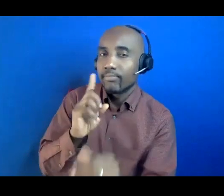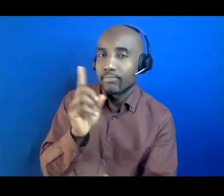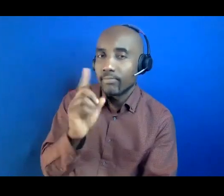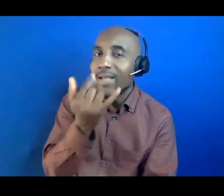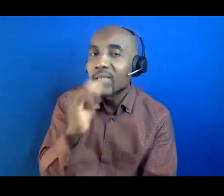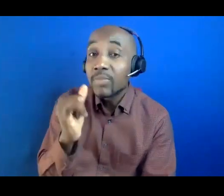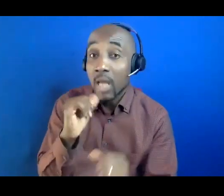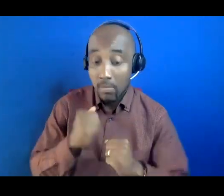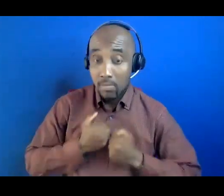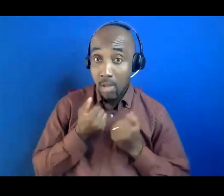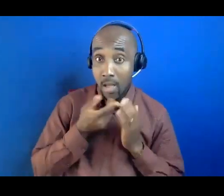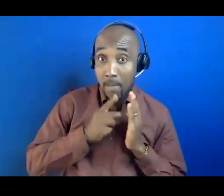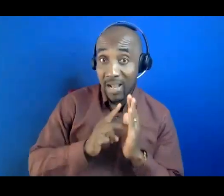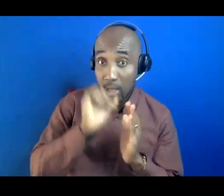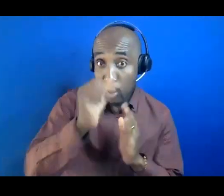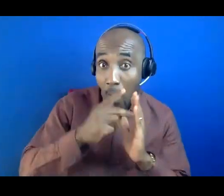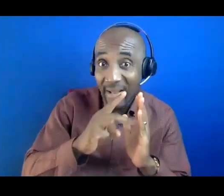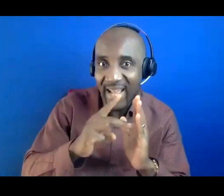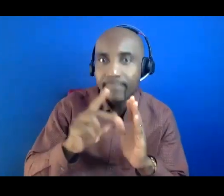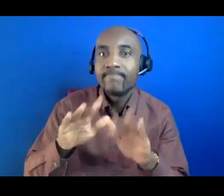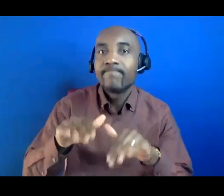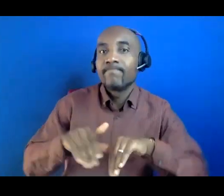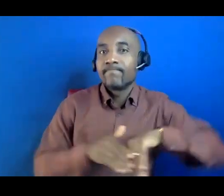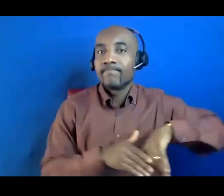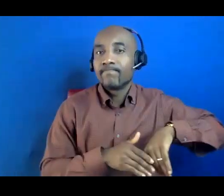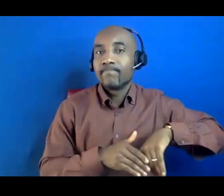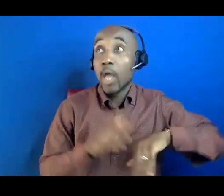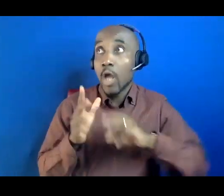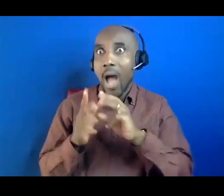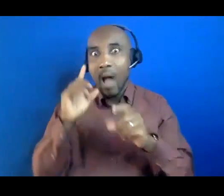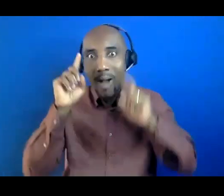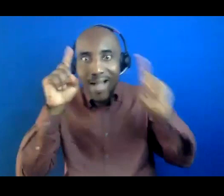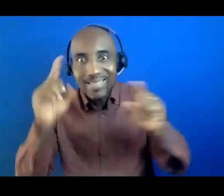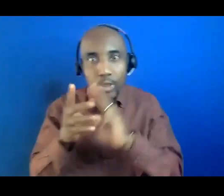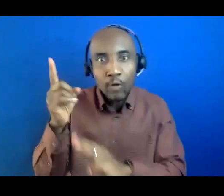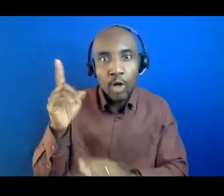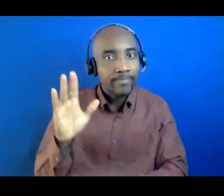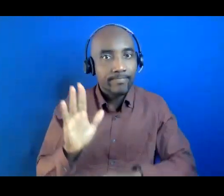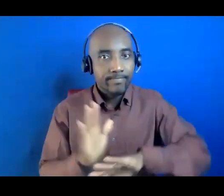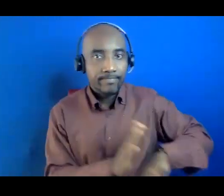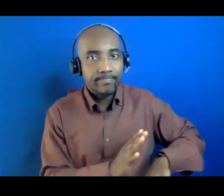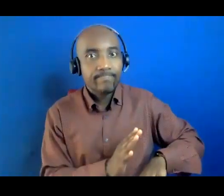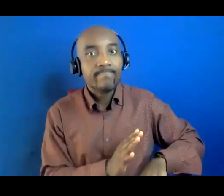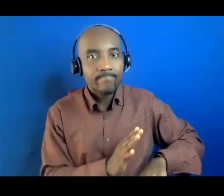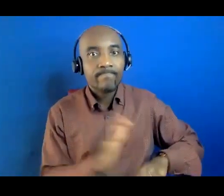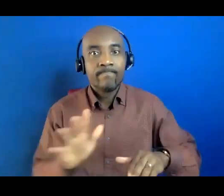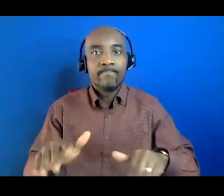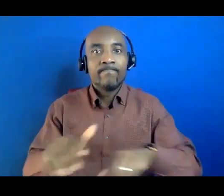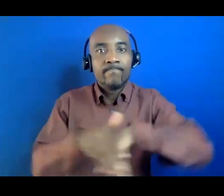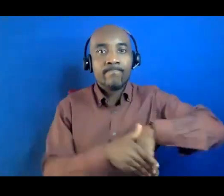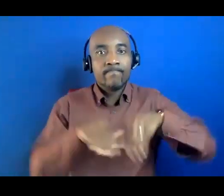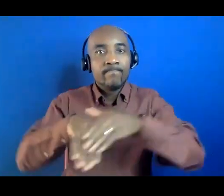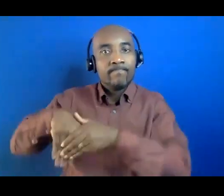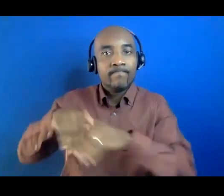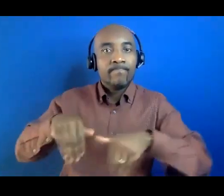own plans, our own preconceptions of God, and even our own power, so that God can come and do something